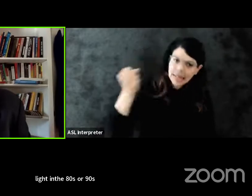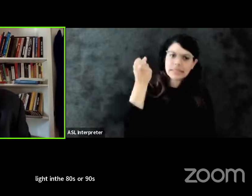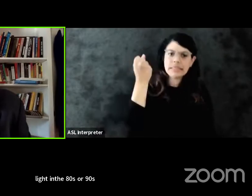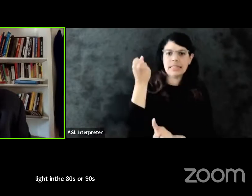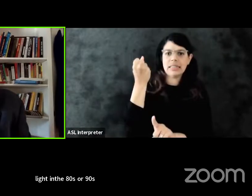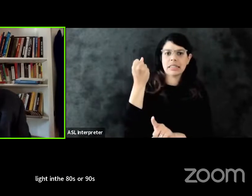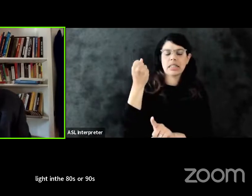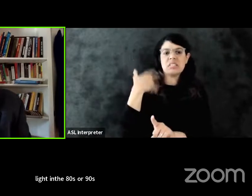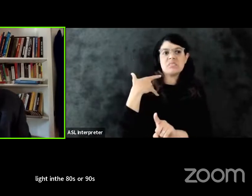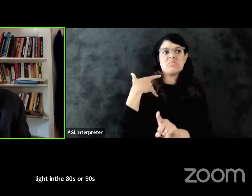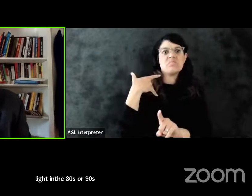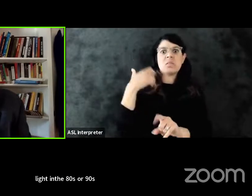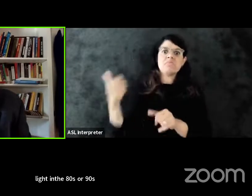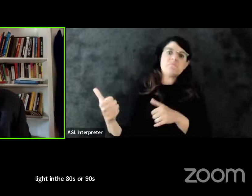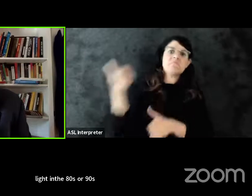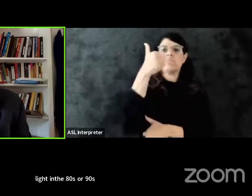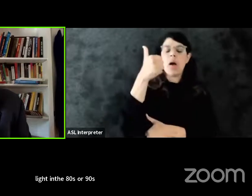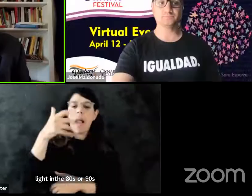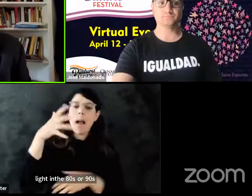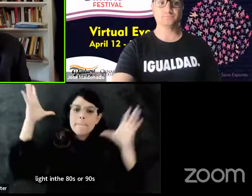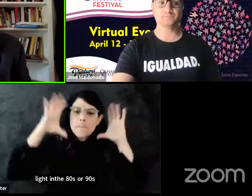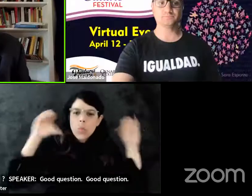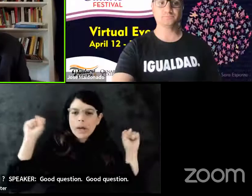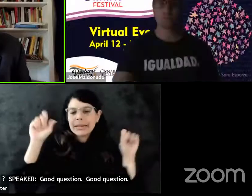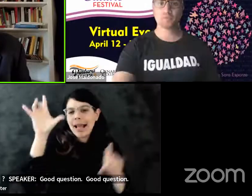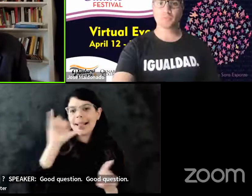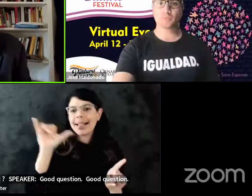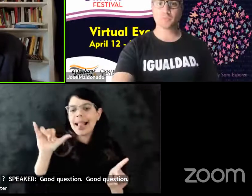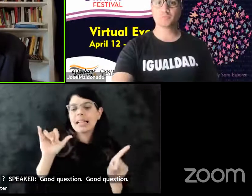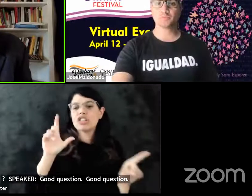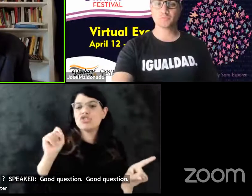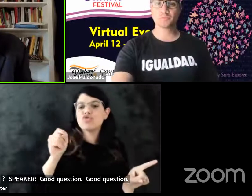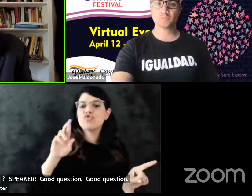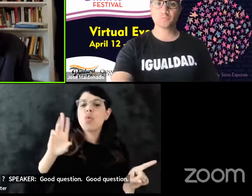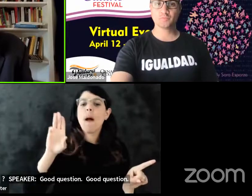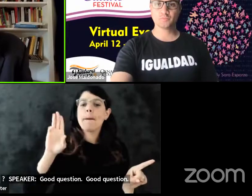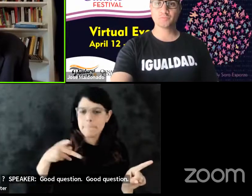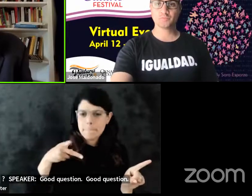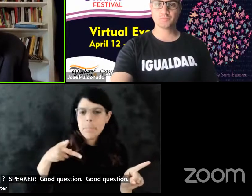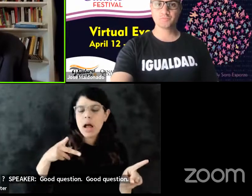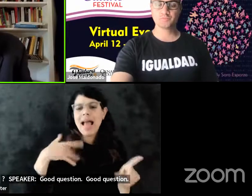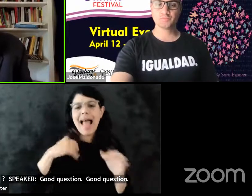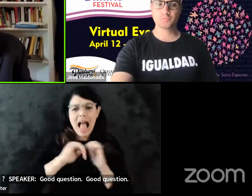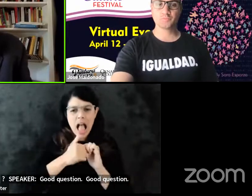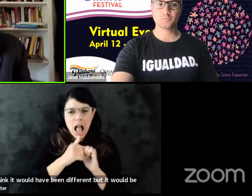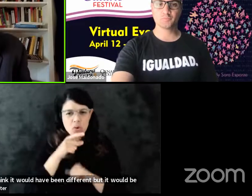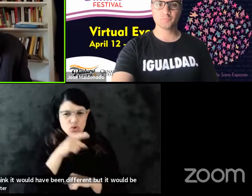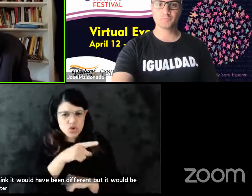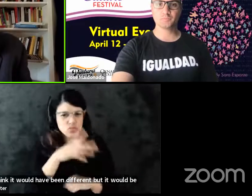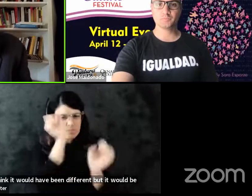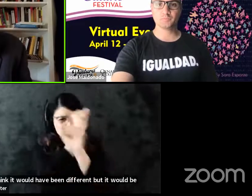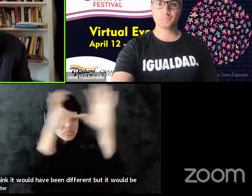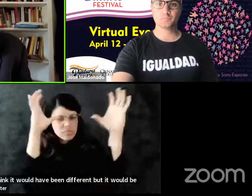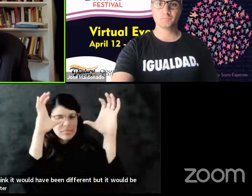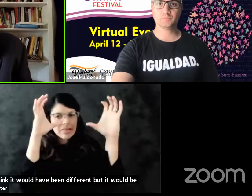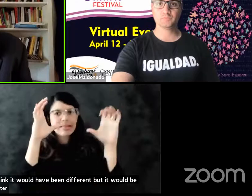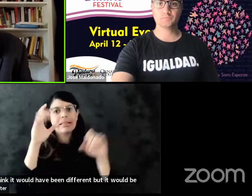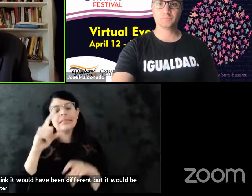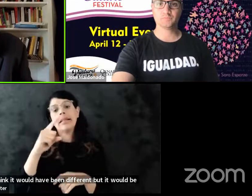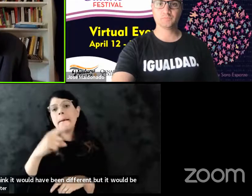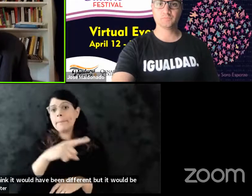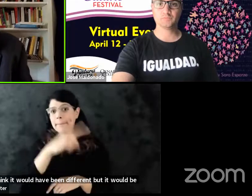would have been different, but I think that it would be definitely similar. I think, for example, my generation, if we had had a Trump in